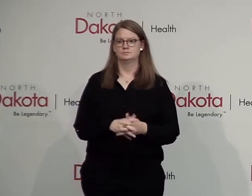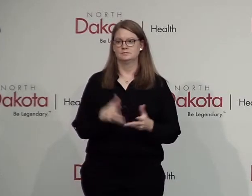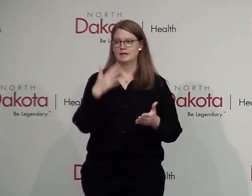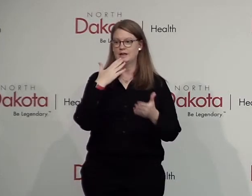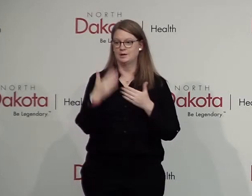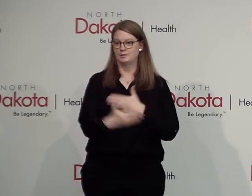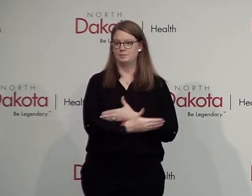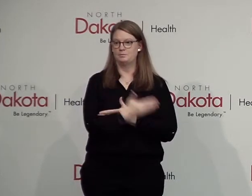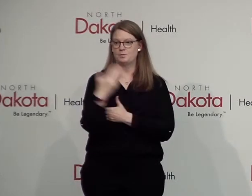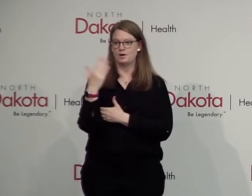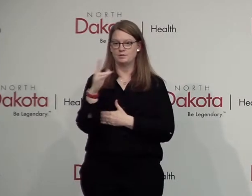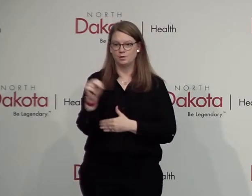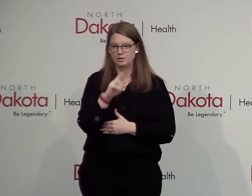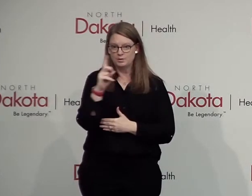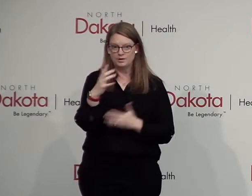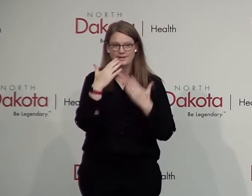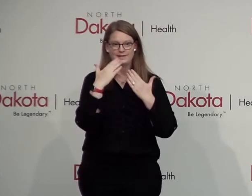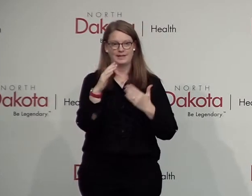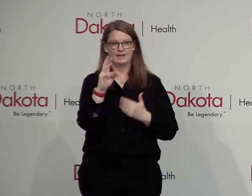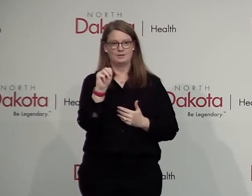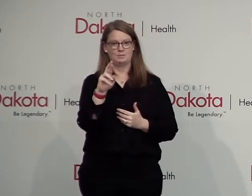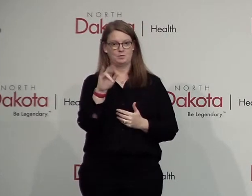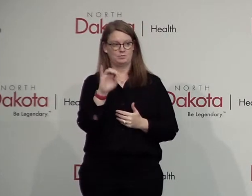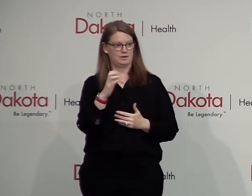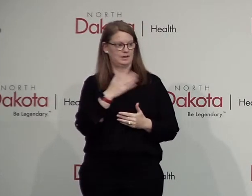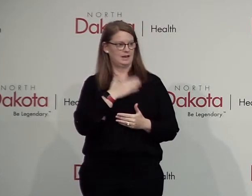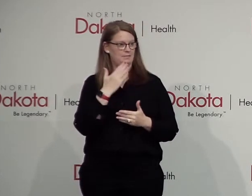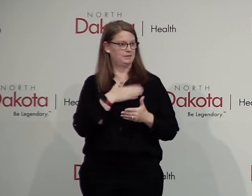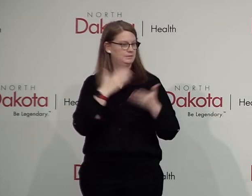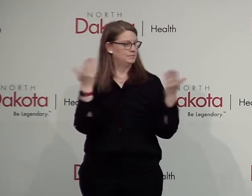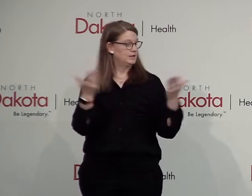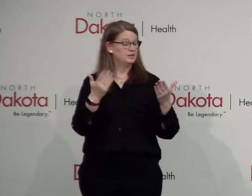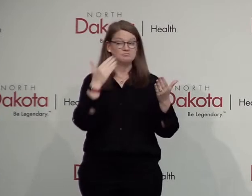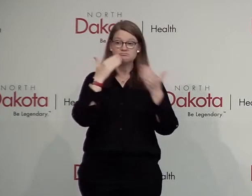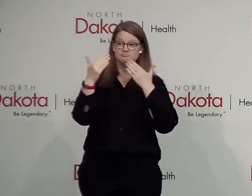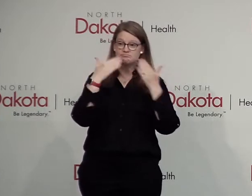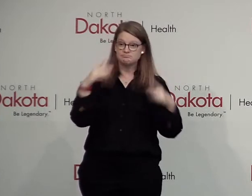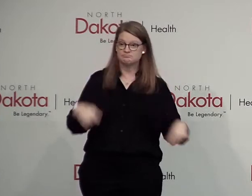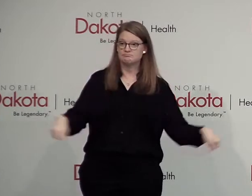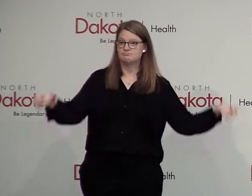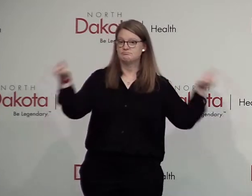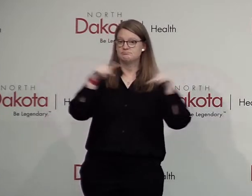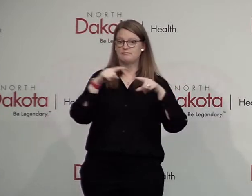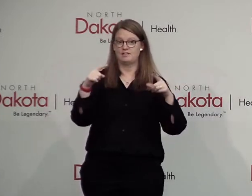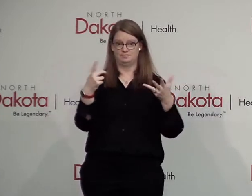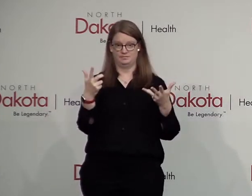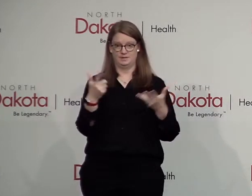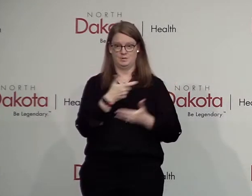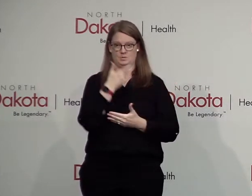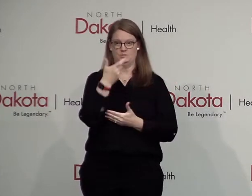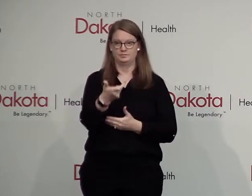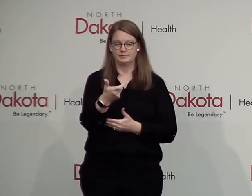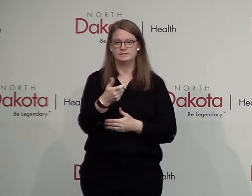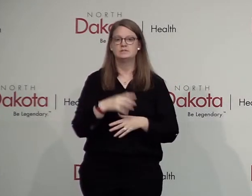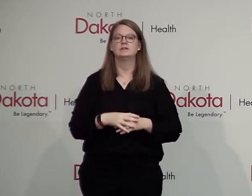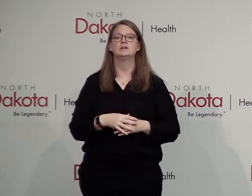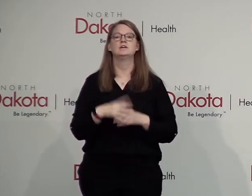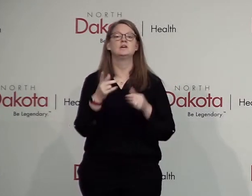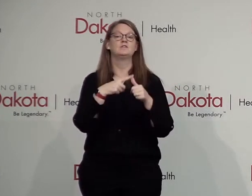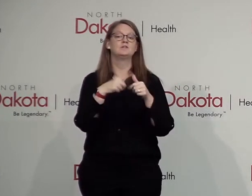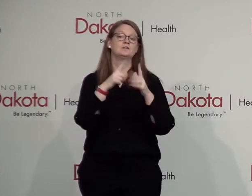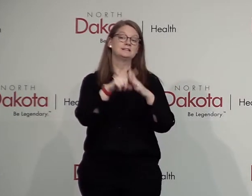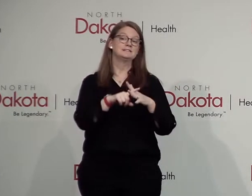Morning, North Dakota. Thank you, Marie. Great to be with you, and thanks everybody for joining us today. Let me start out